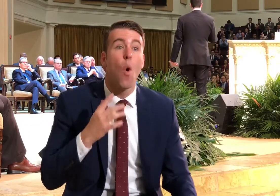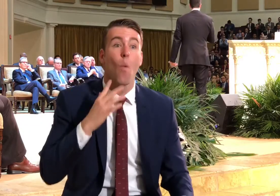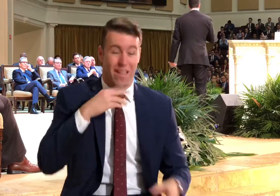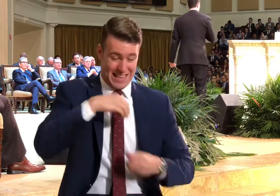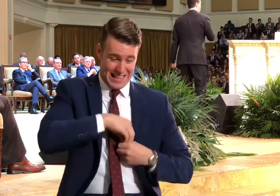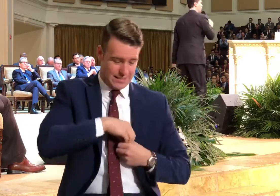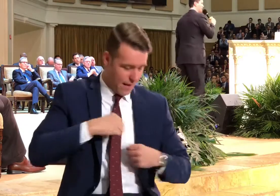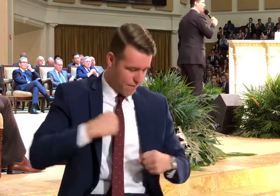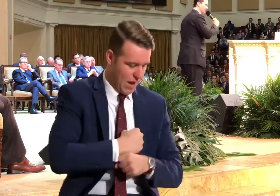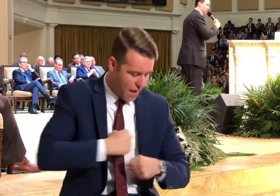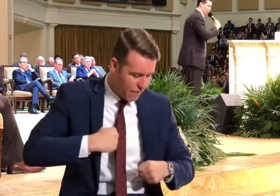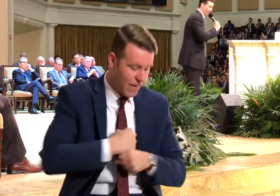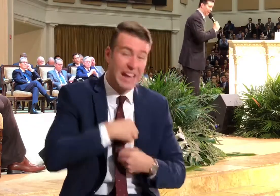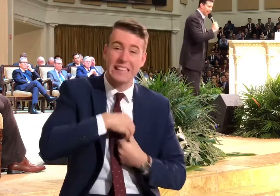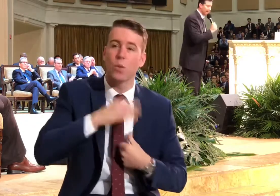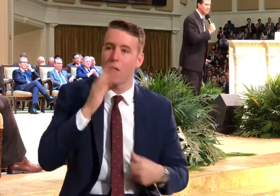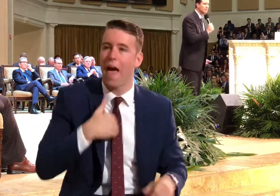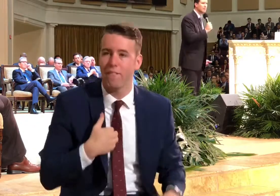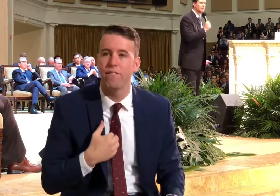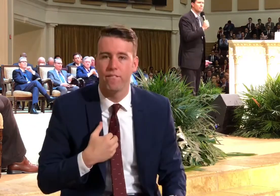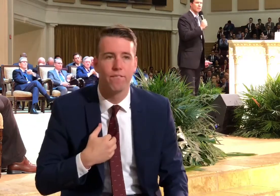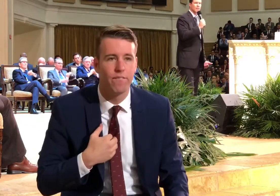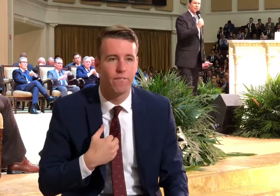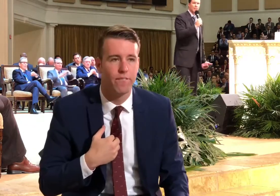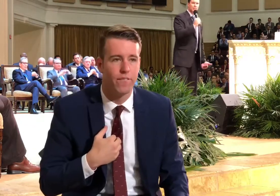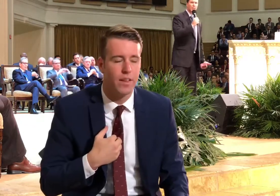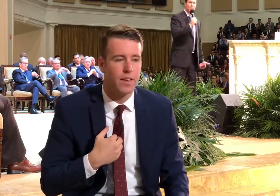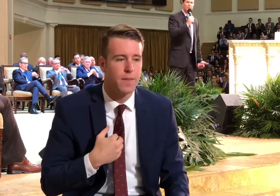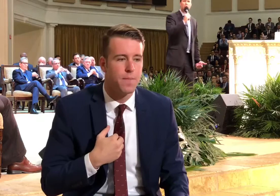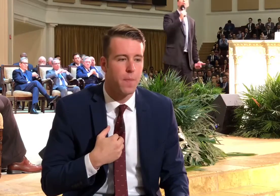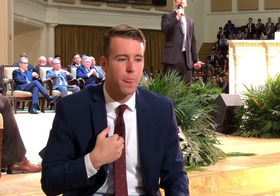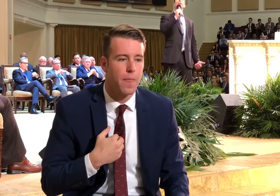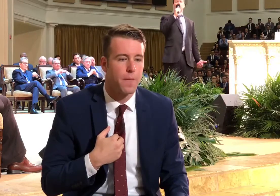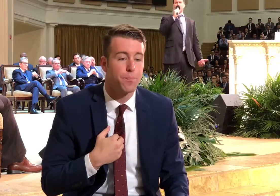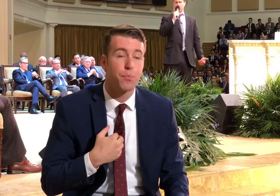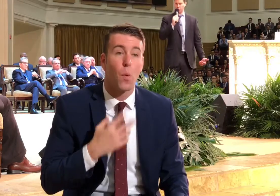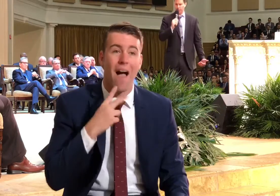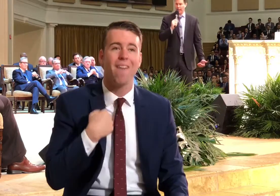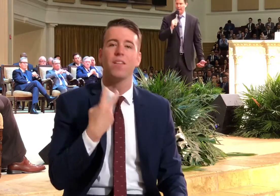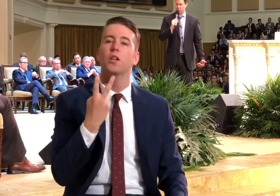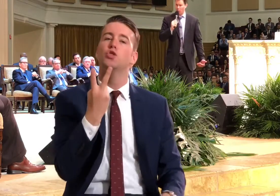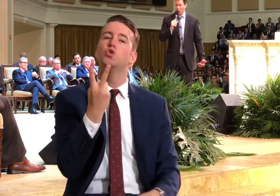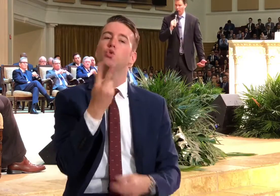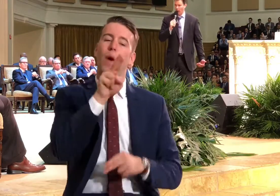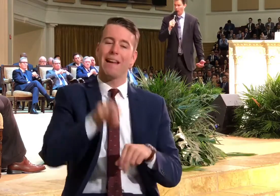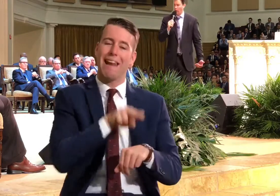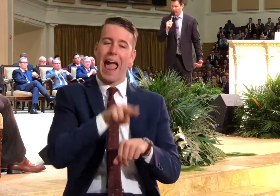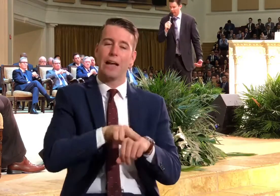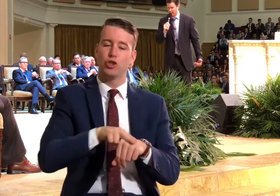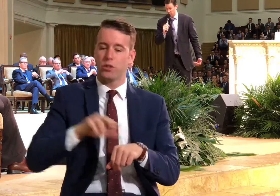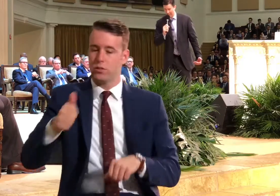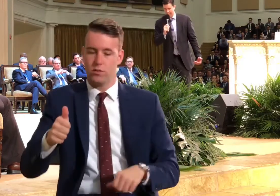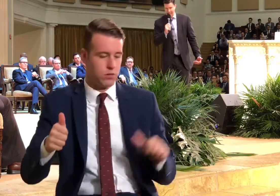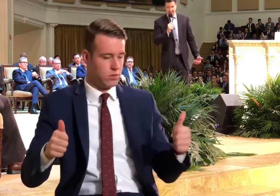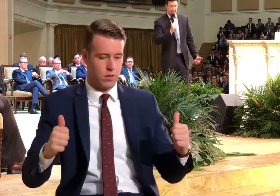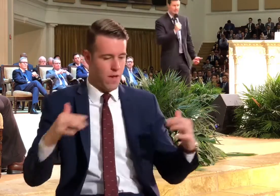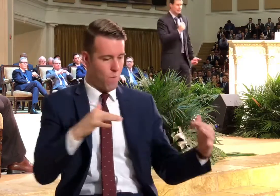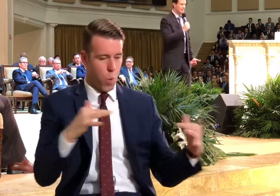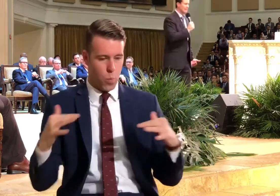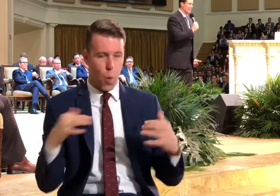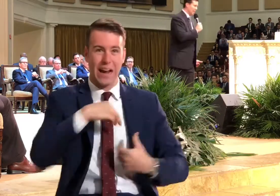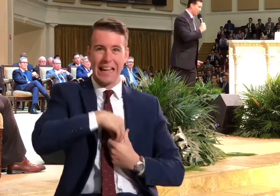fight on the inside. There's going to be two nations at war on the